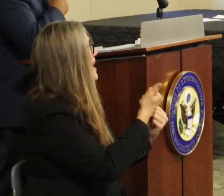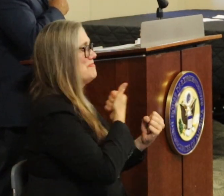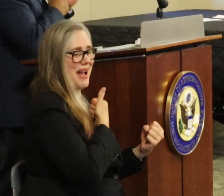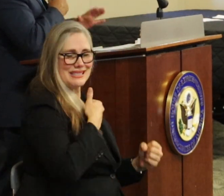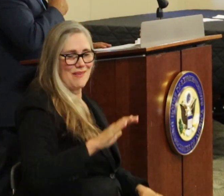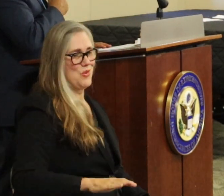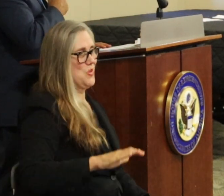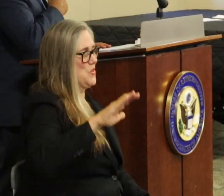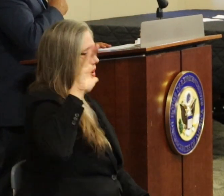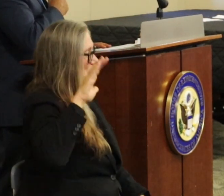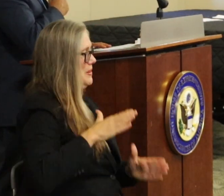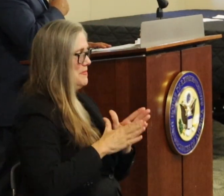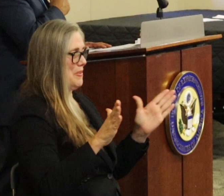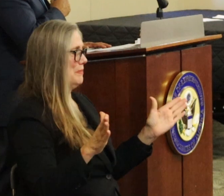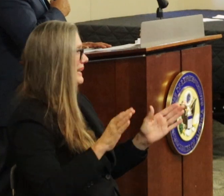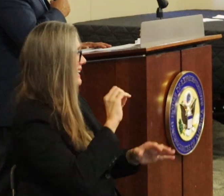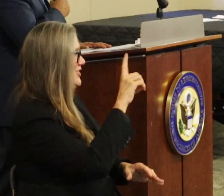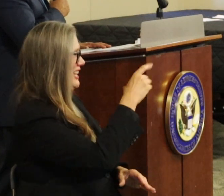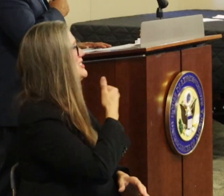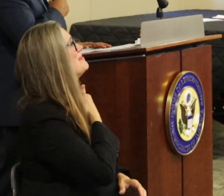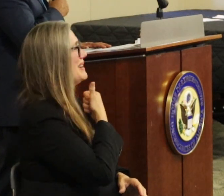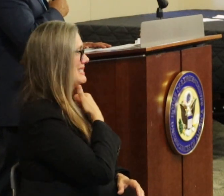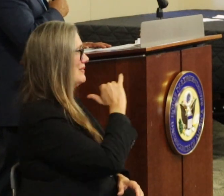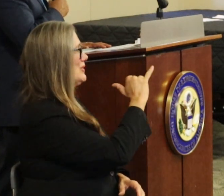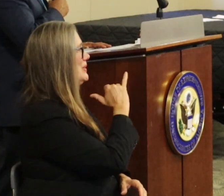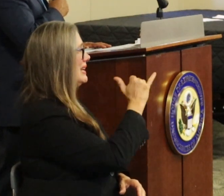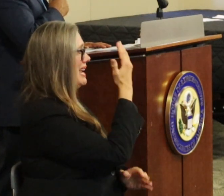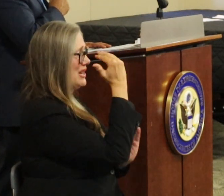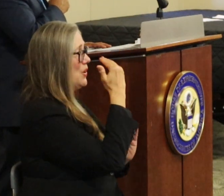public education, and I hope we can continue to do better.